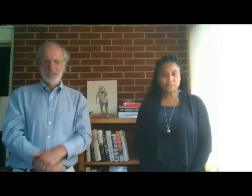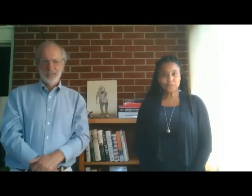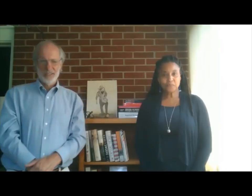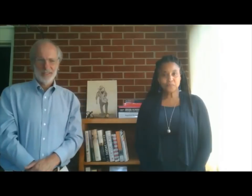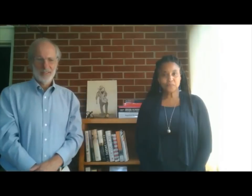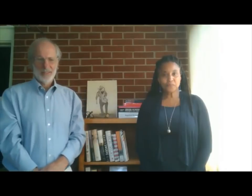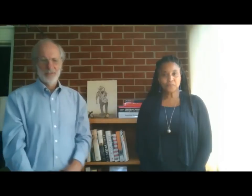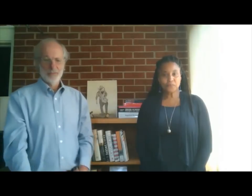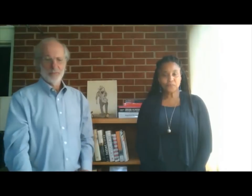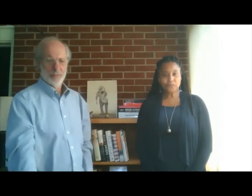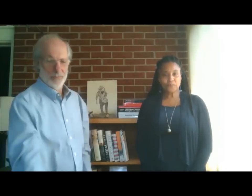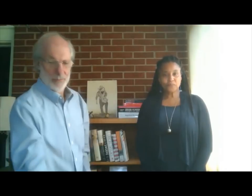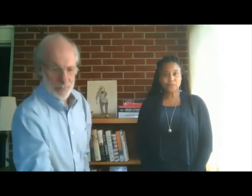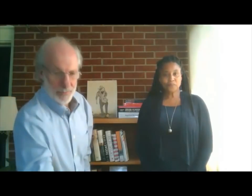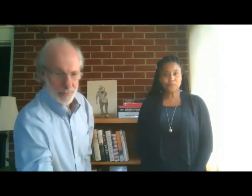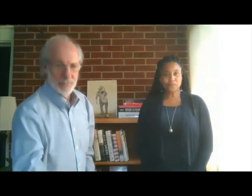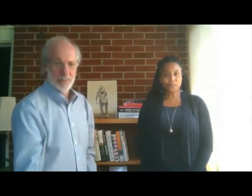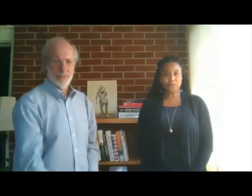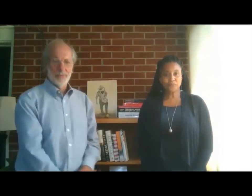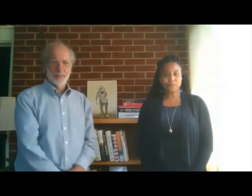Grapes.